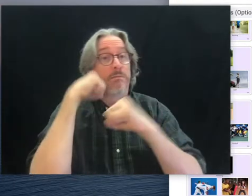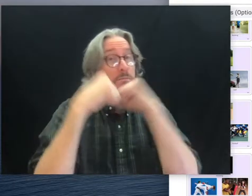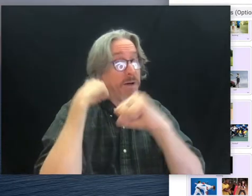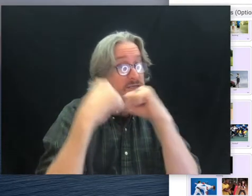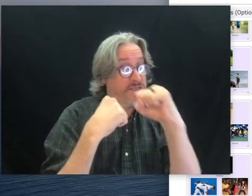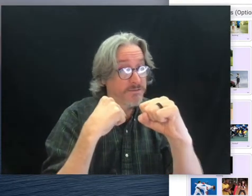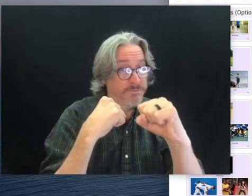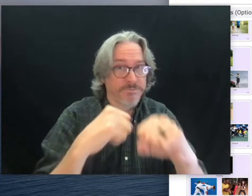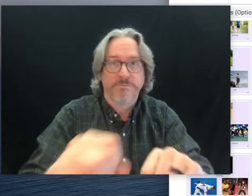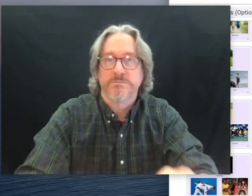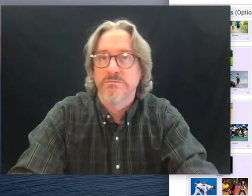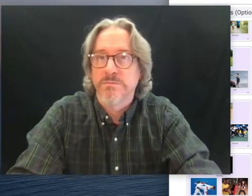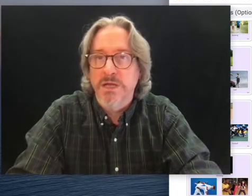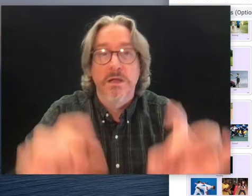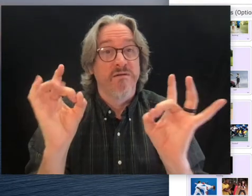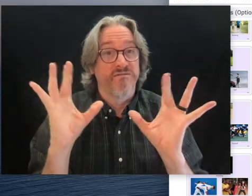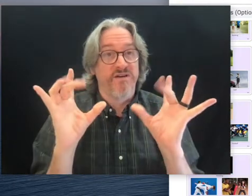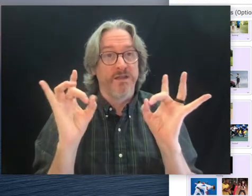Boxing.